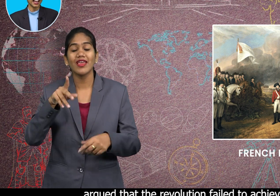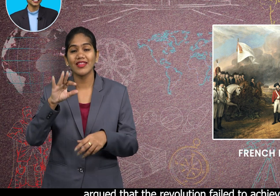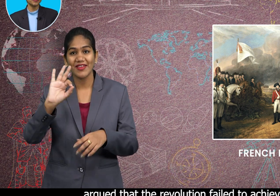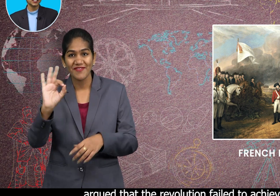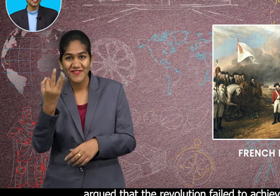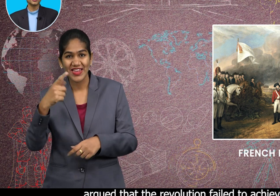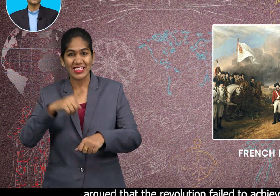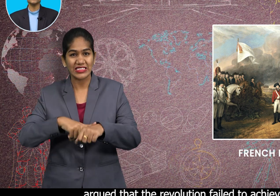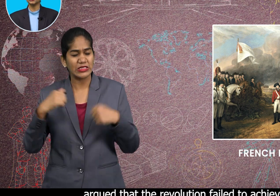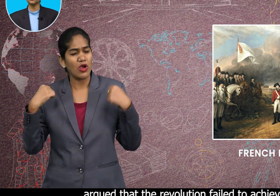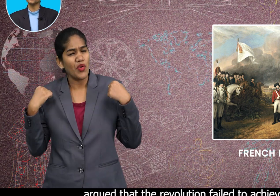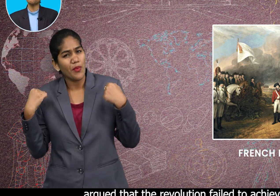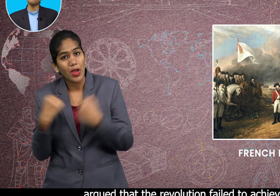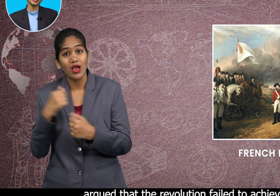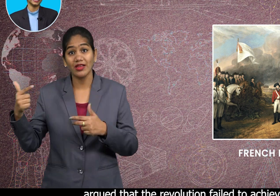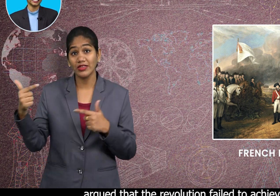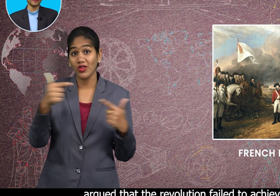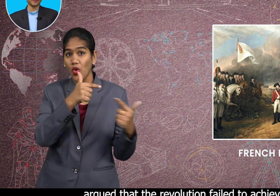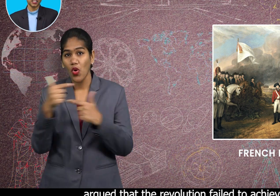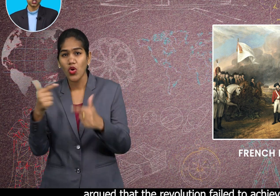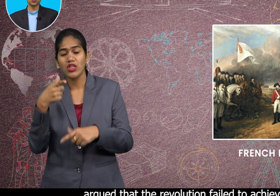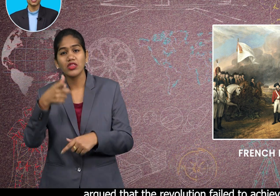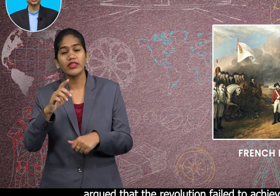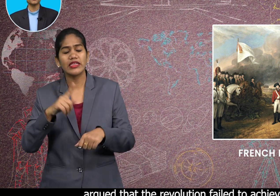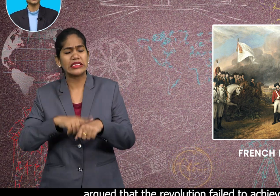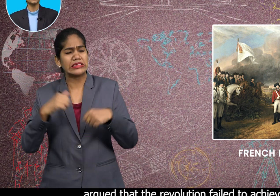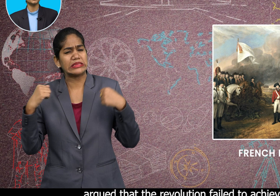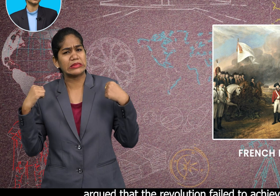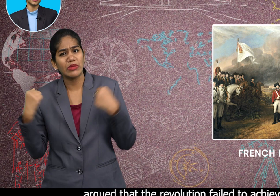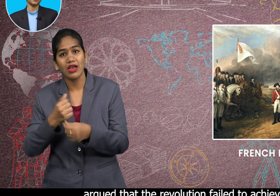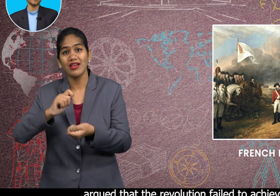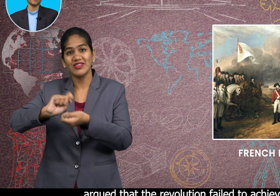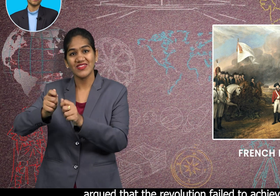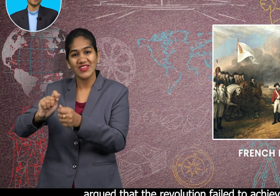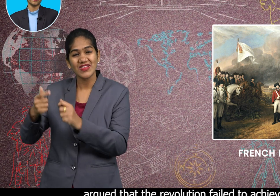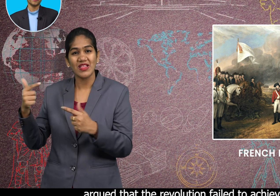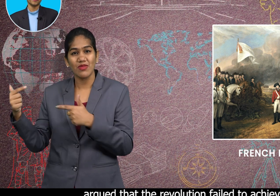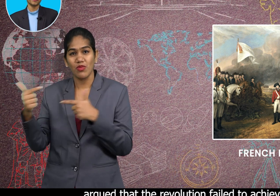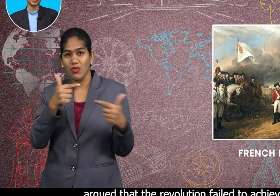argued that the revolution failed to achieve the liberty,